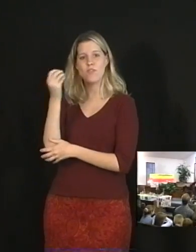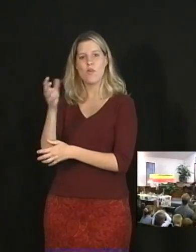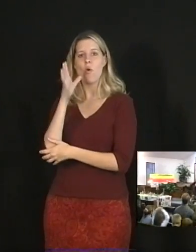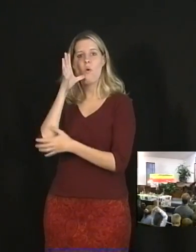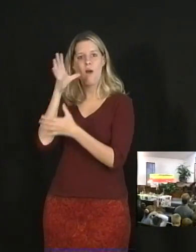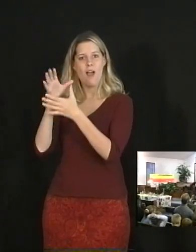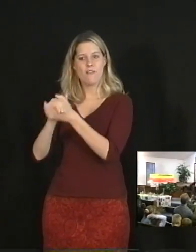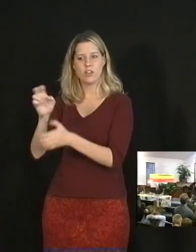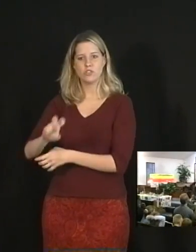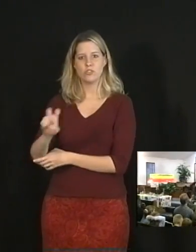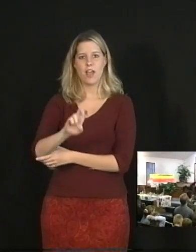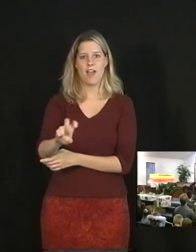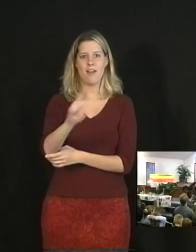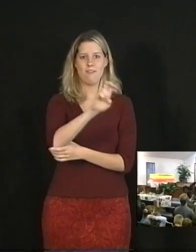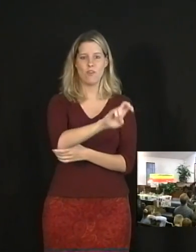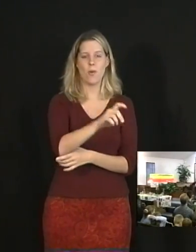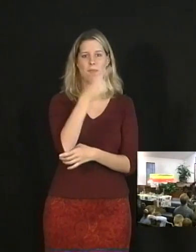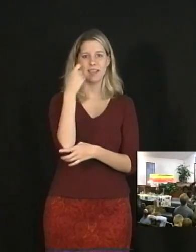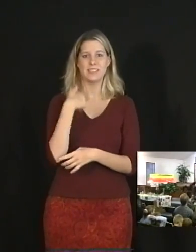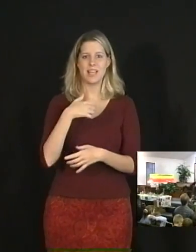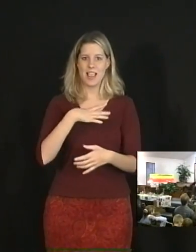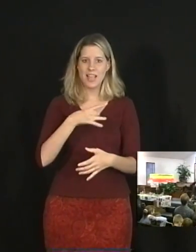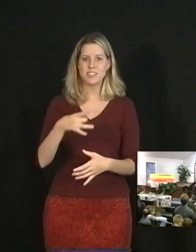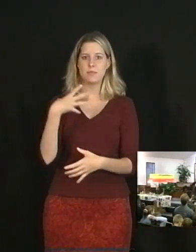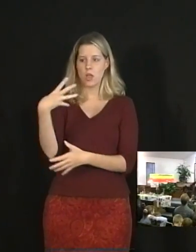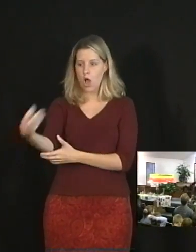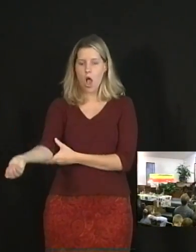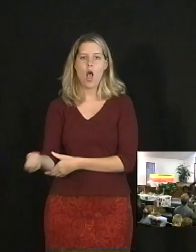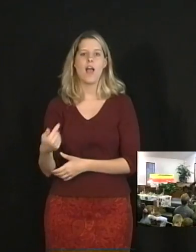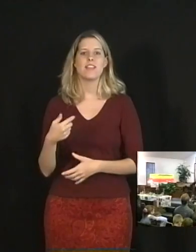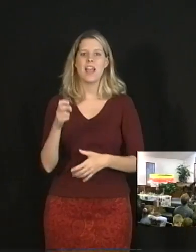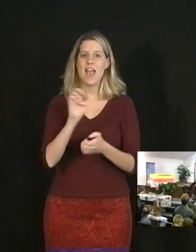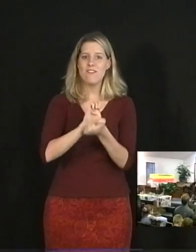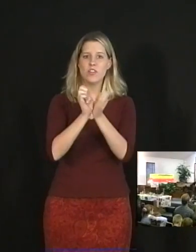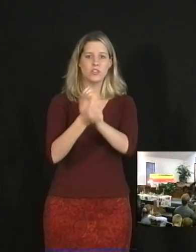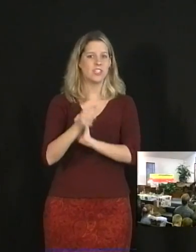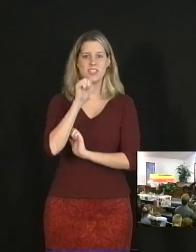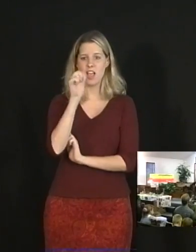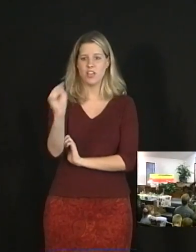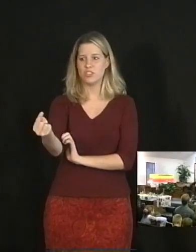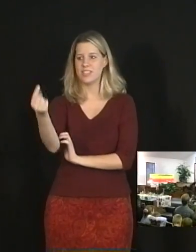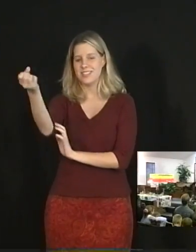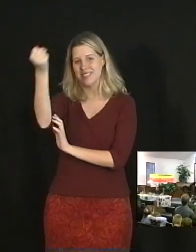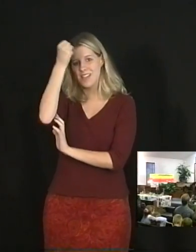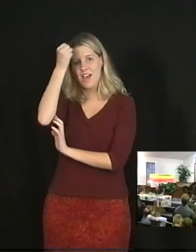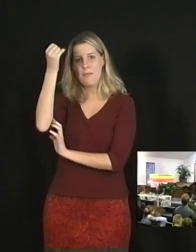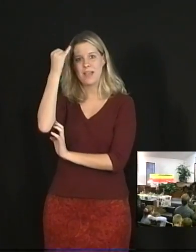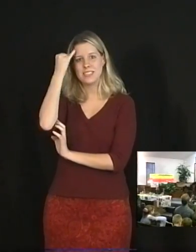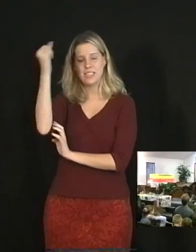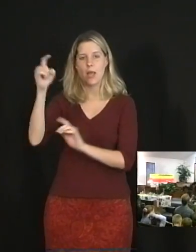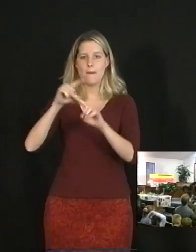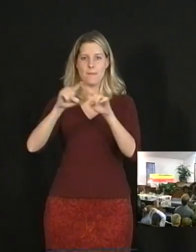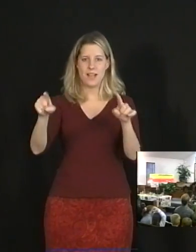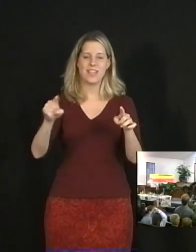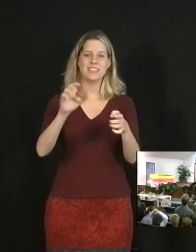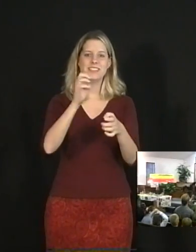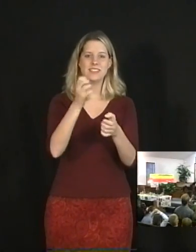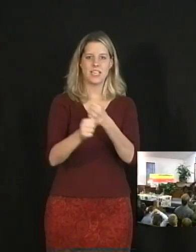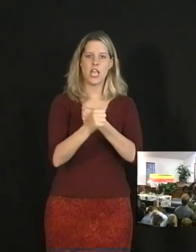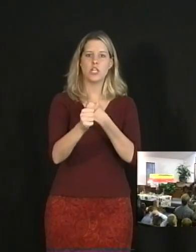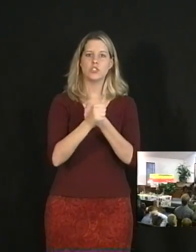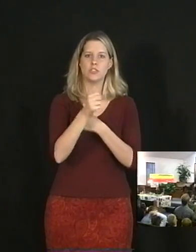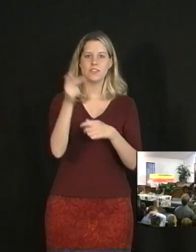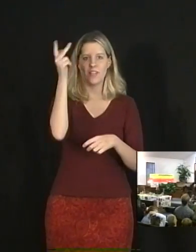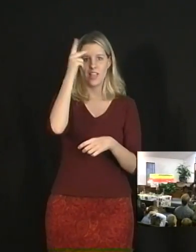because I like being gone. Folks, evolution is not just a dumb idea, it's a very dangerous philosophy. I've only got